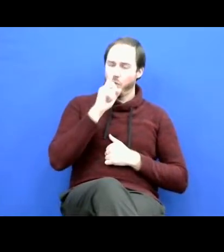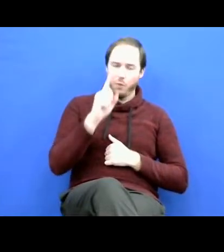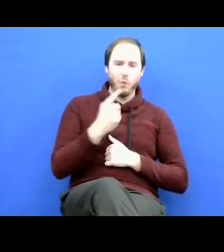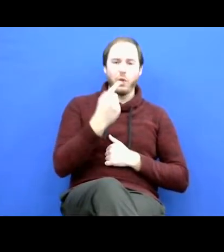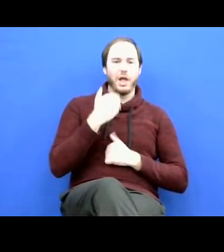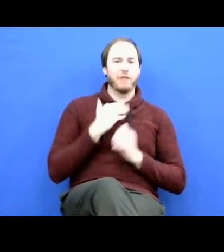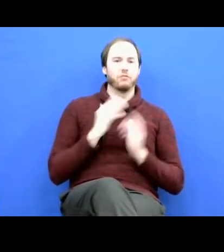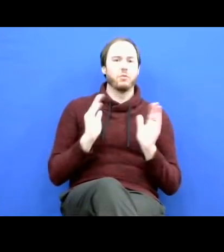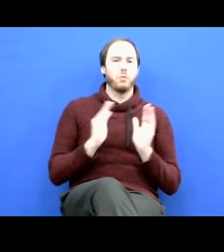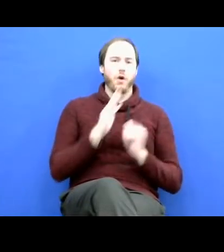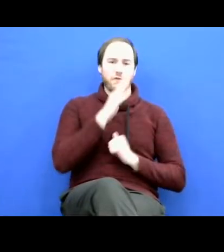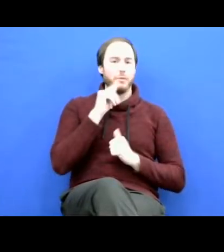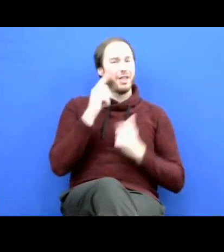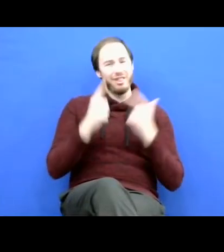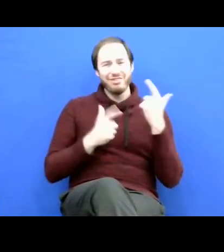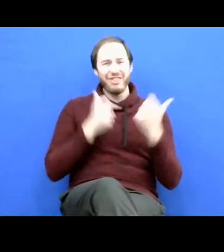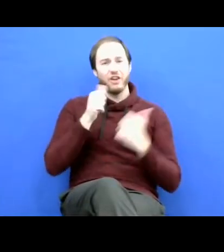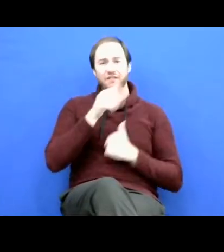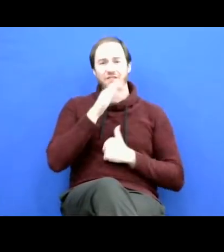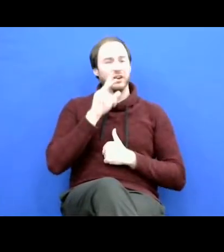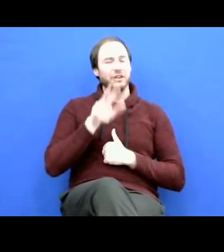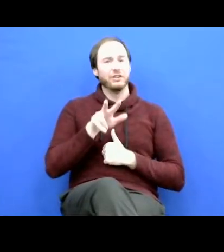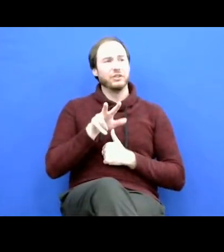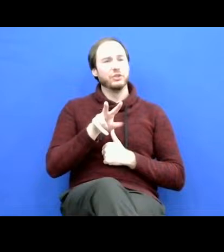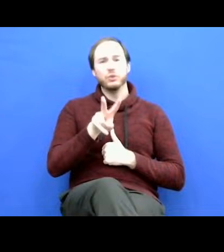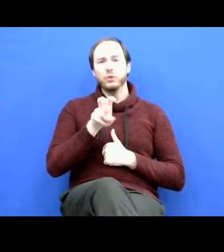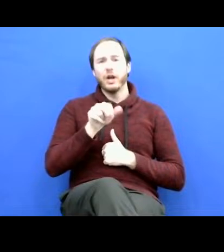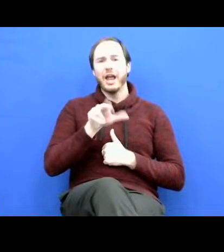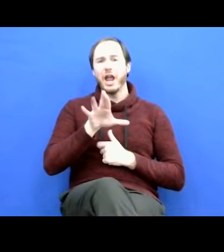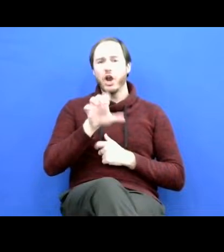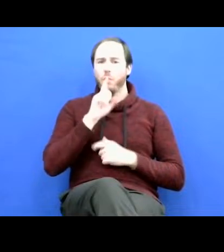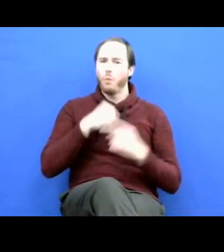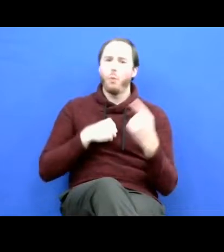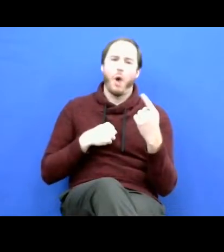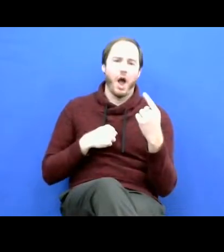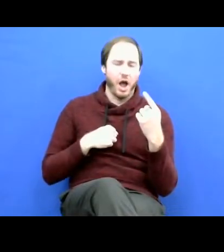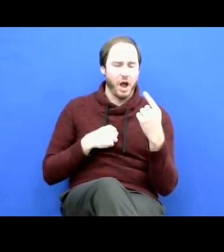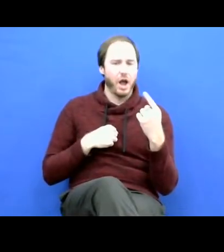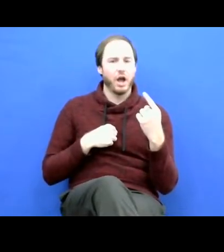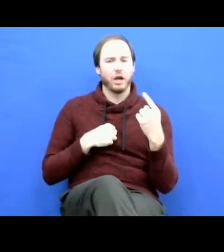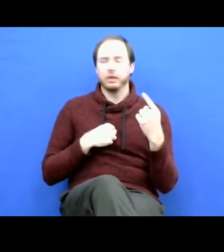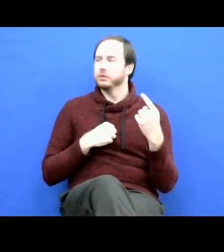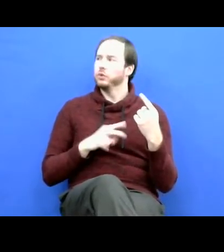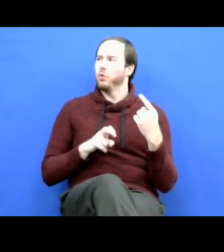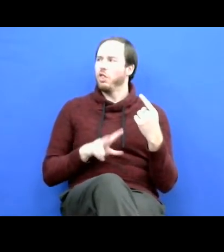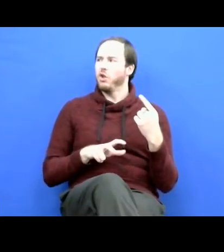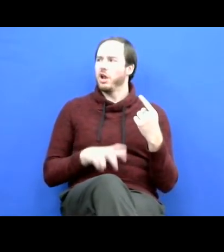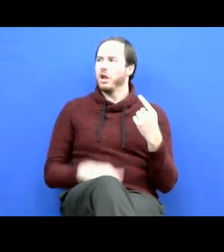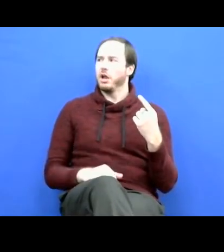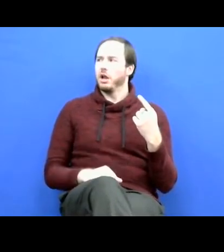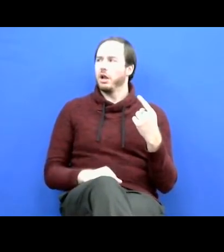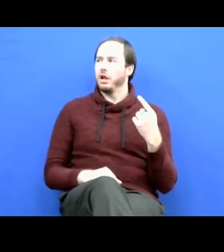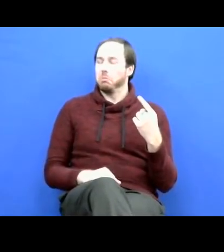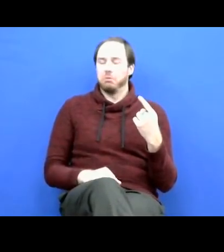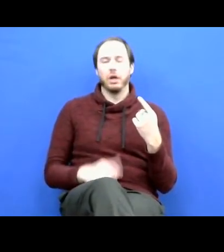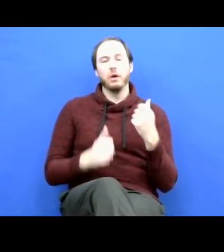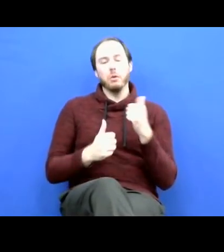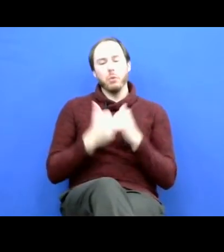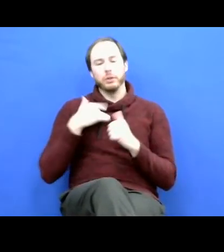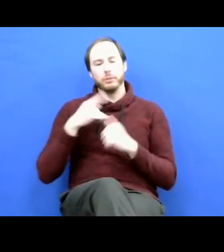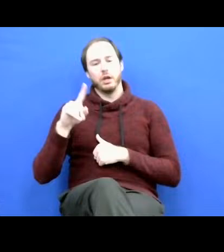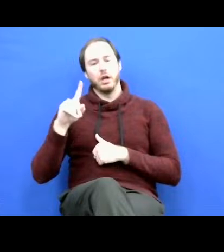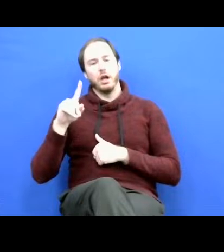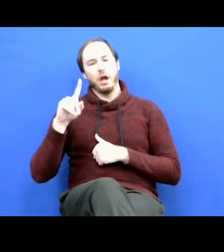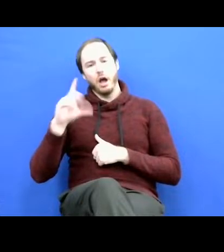farms. Our largest farm is 200 acres, and we have one of those. Most of them are 100 acres or